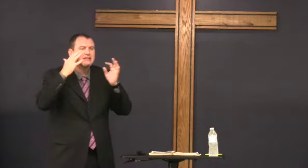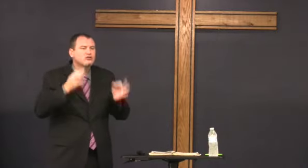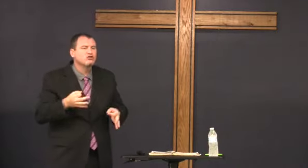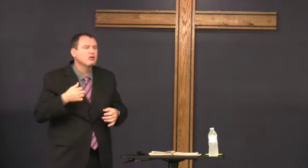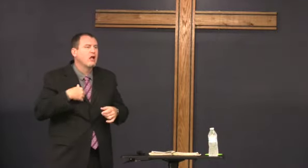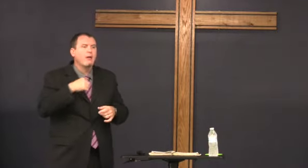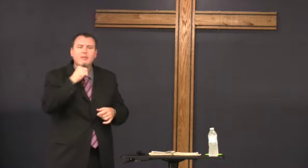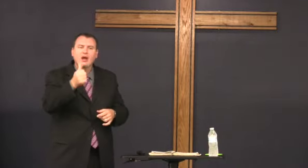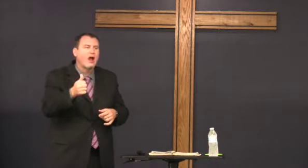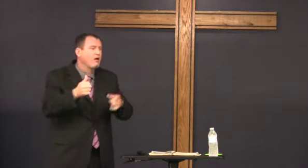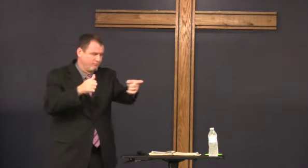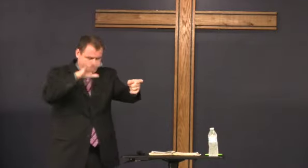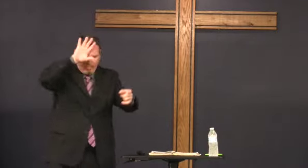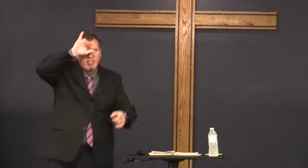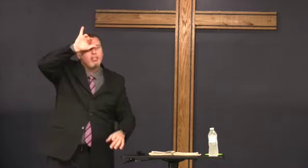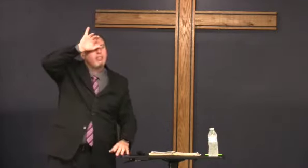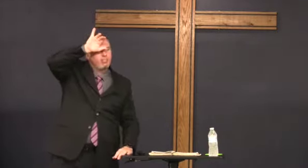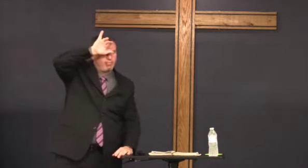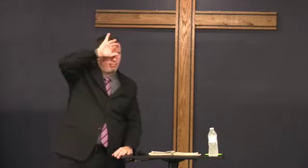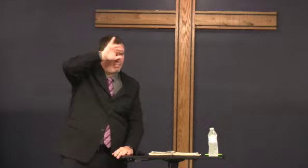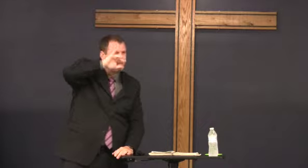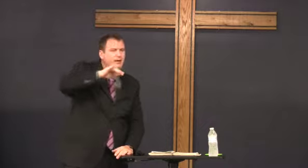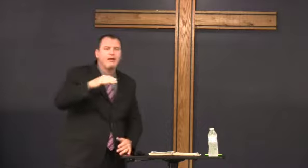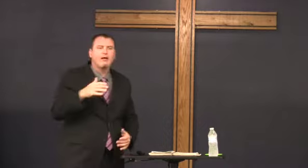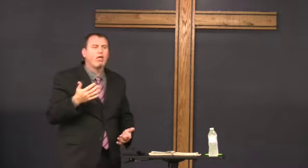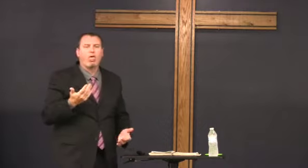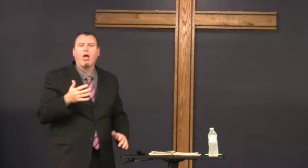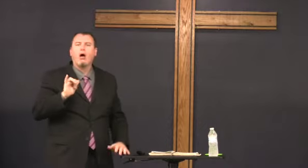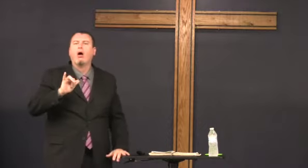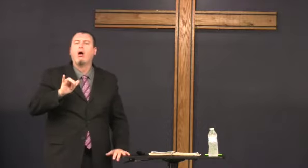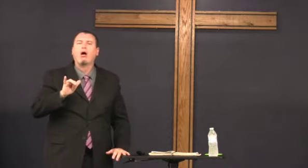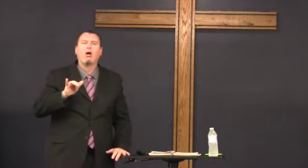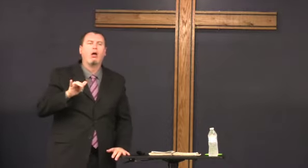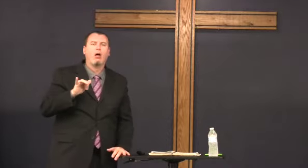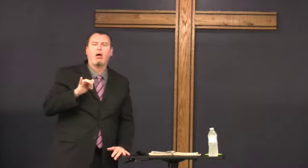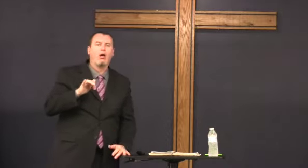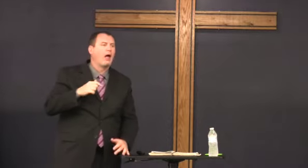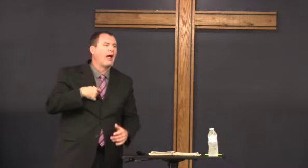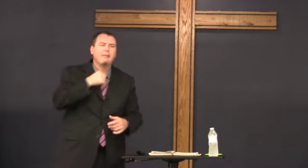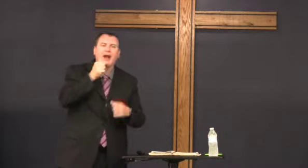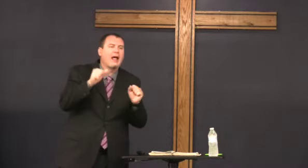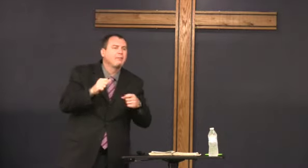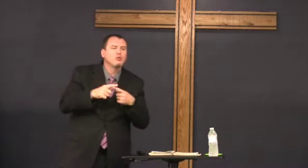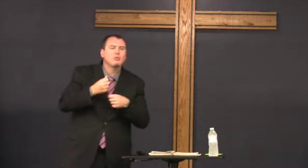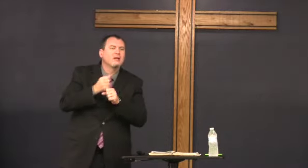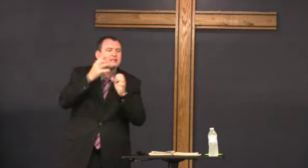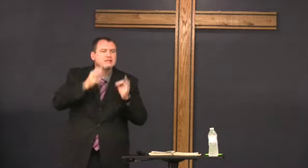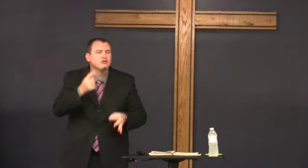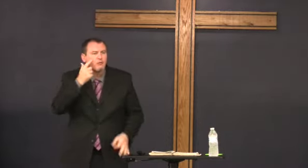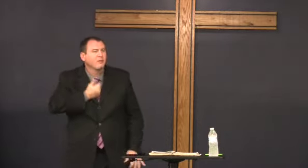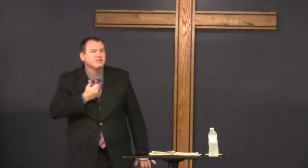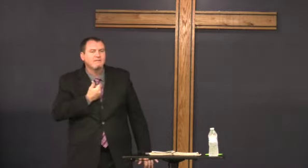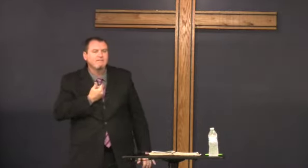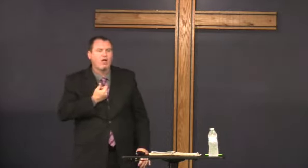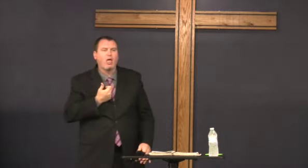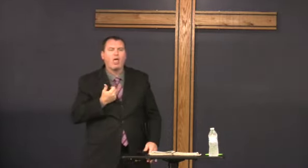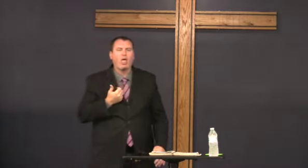gullible. I can't make decisions. Right. I'm ignorant. I'm not able to make a decision